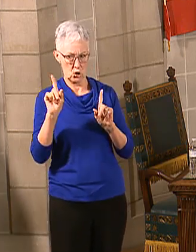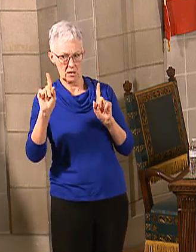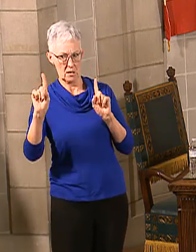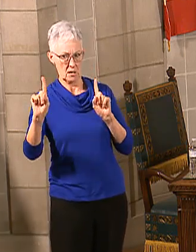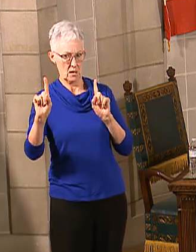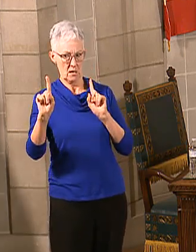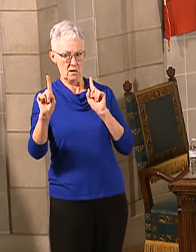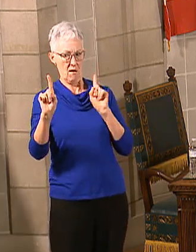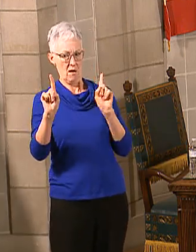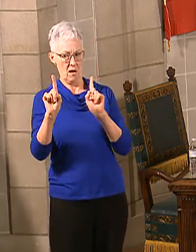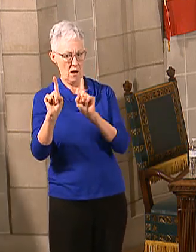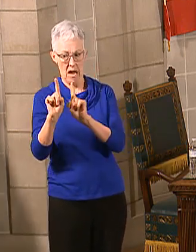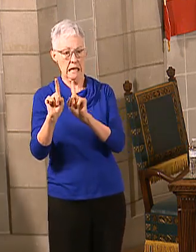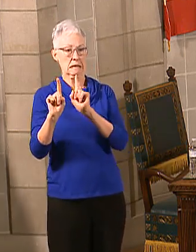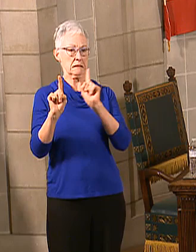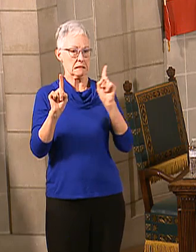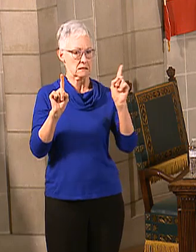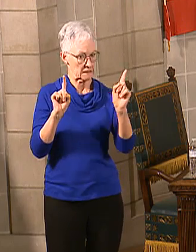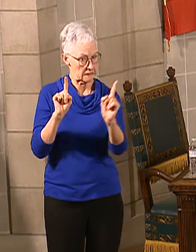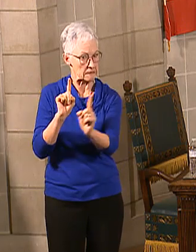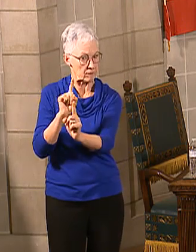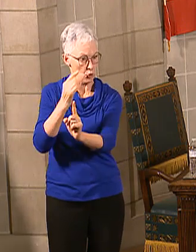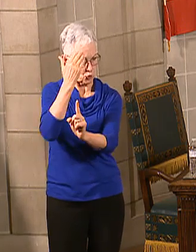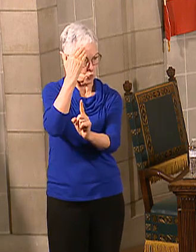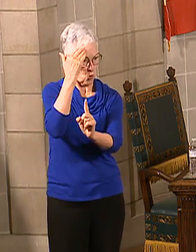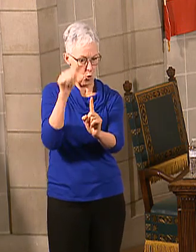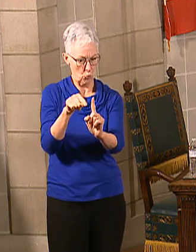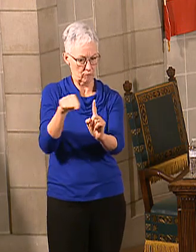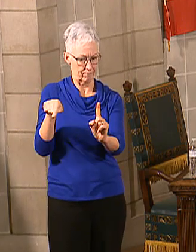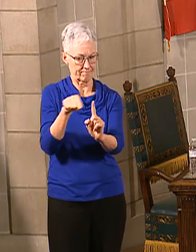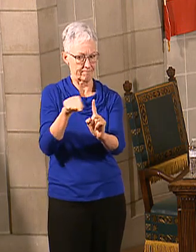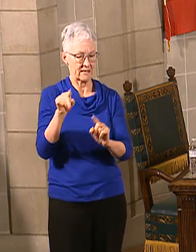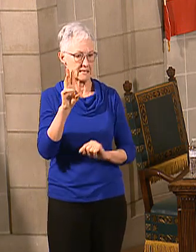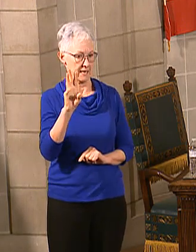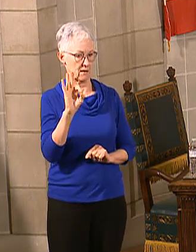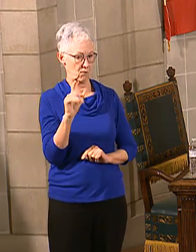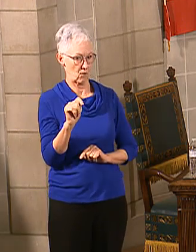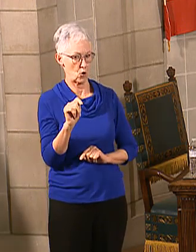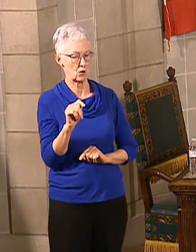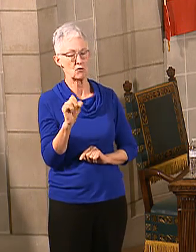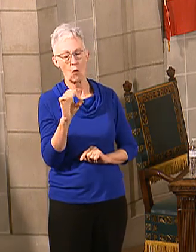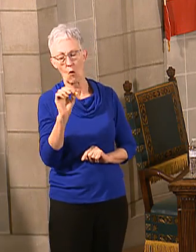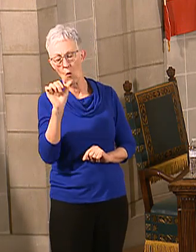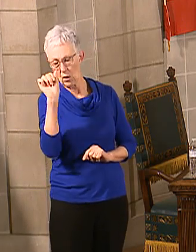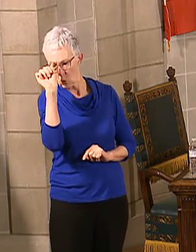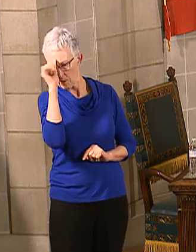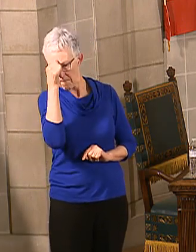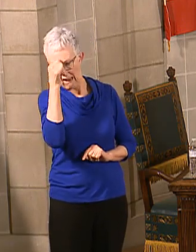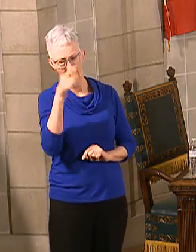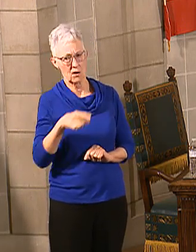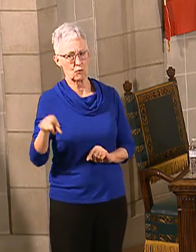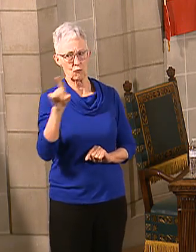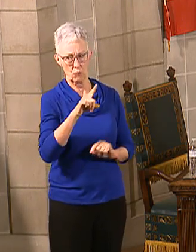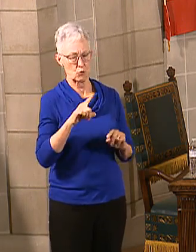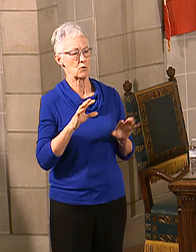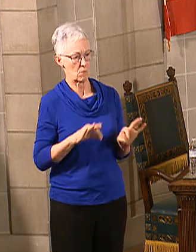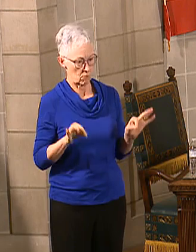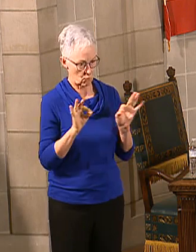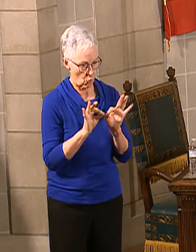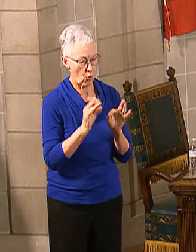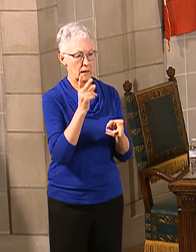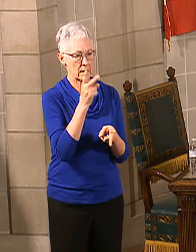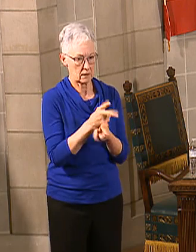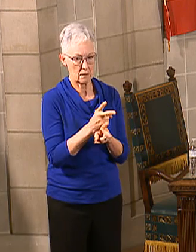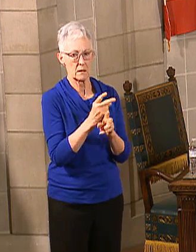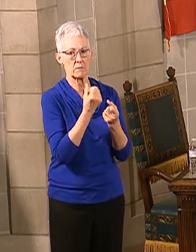So we want to remind people again that when you're going out to do this essential shopping, that you do it in a way that is going to be safe and